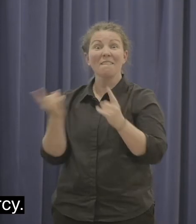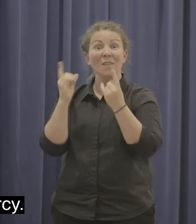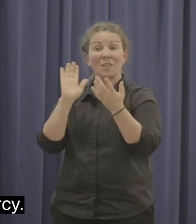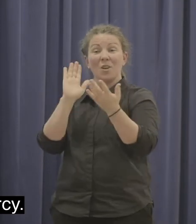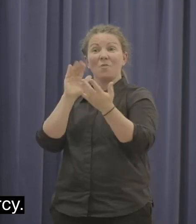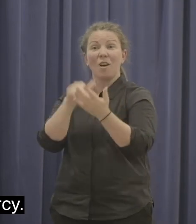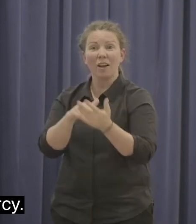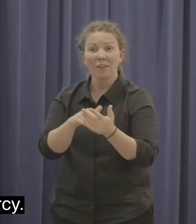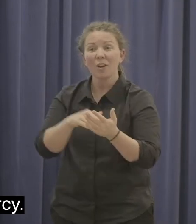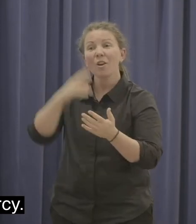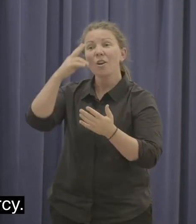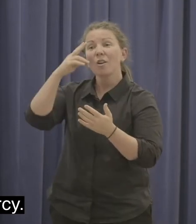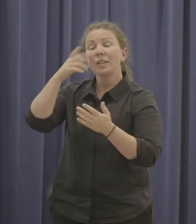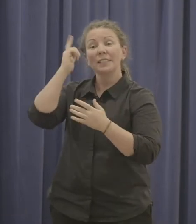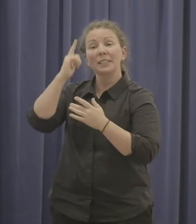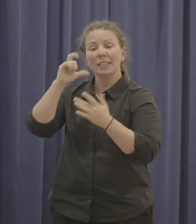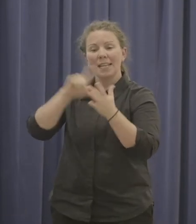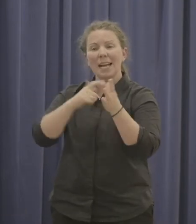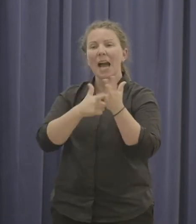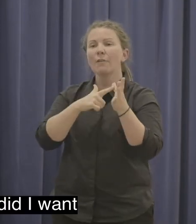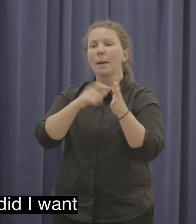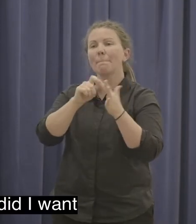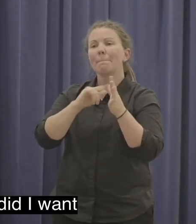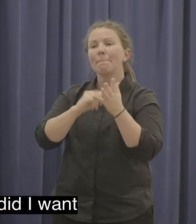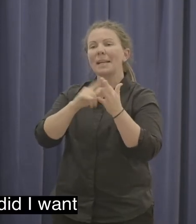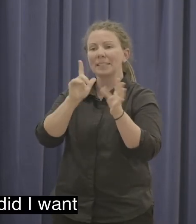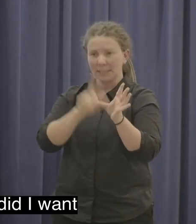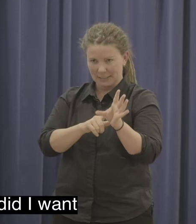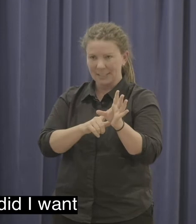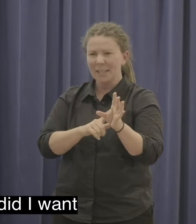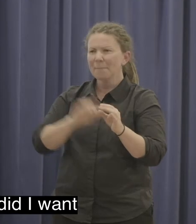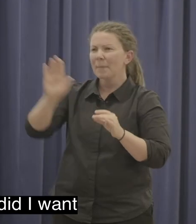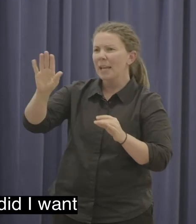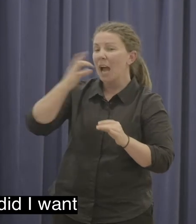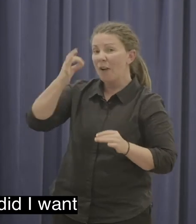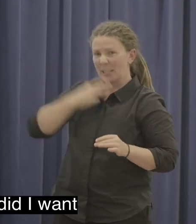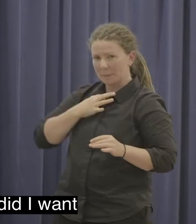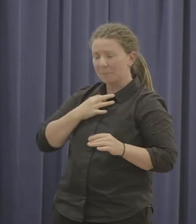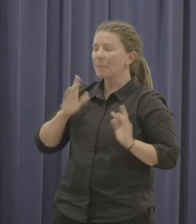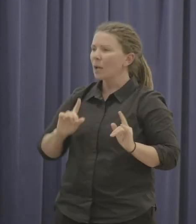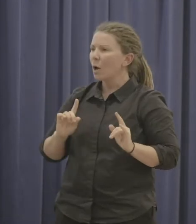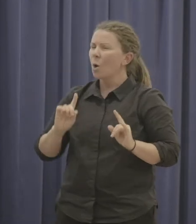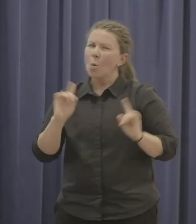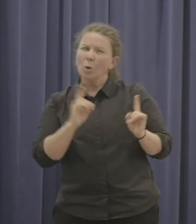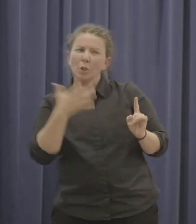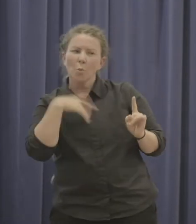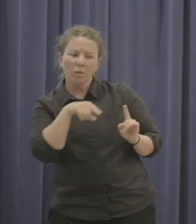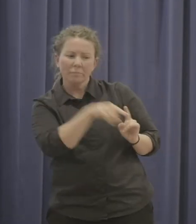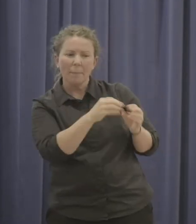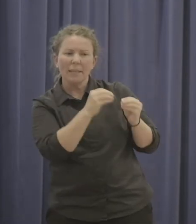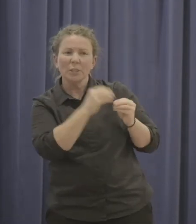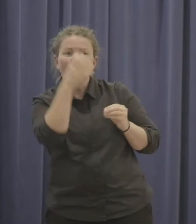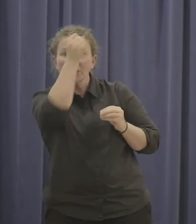Billy's teacher was Cara Passy. I remember Cara asking me, what did I want for Billy to